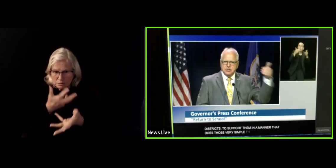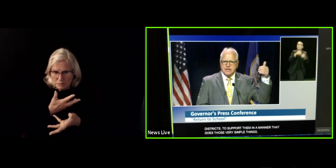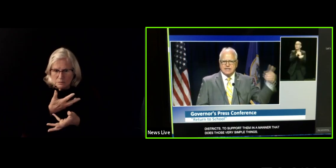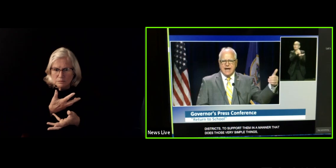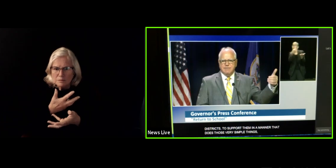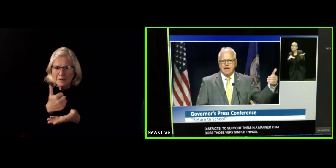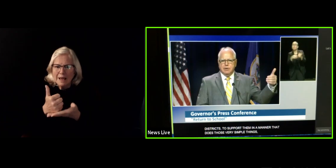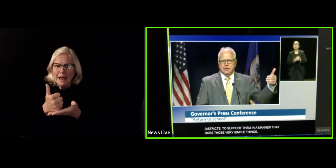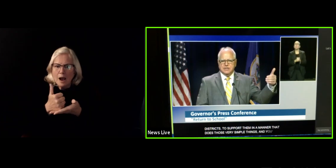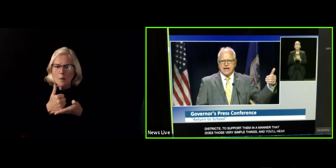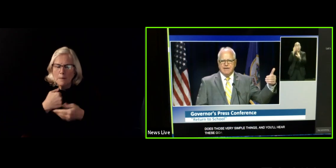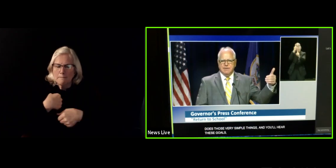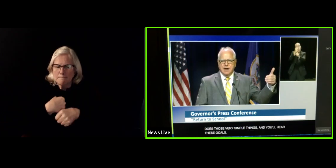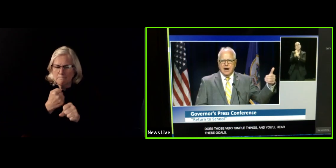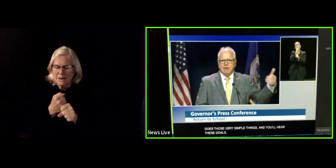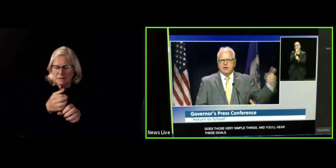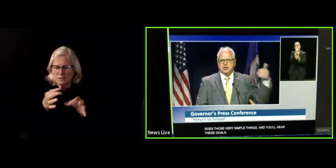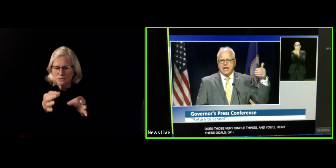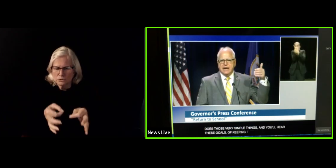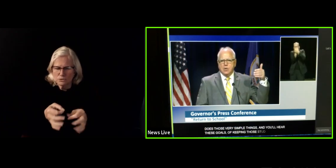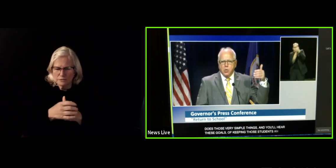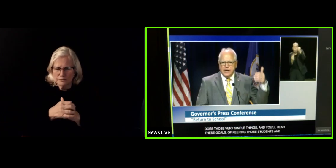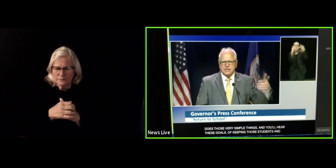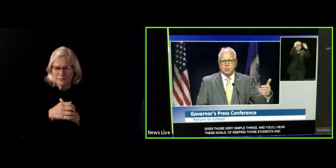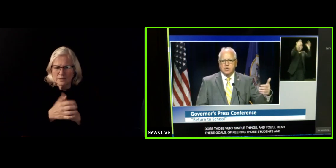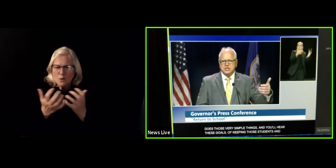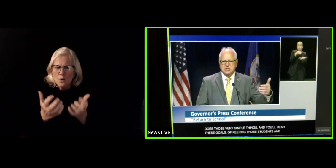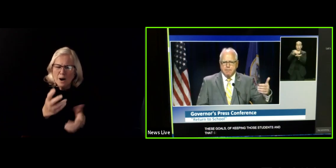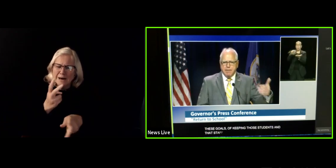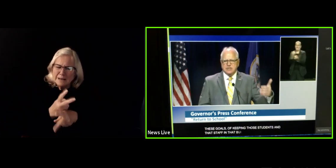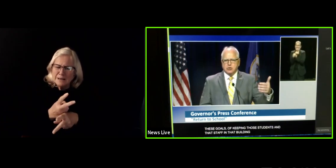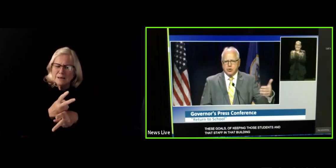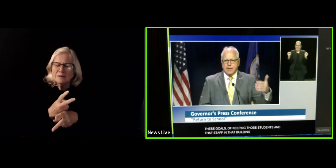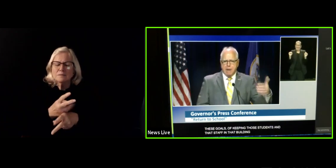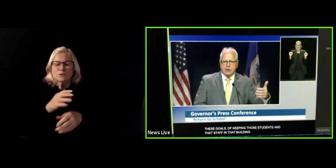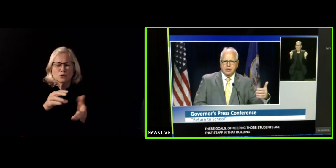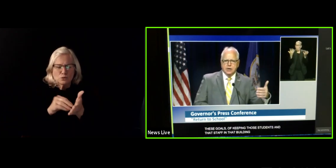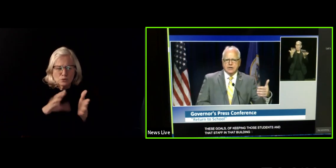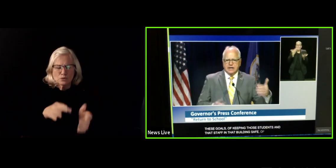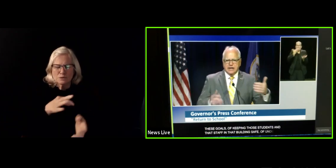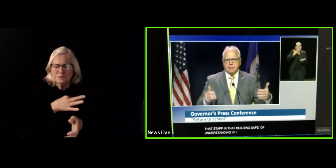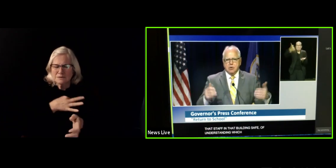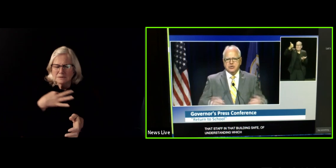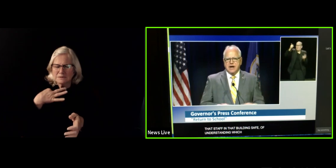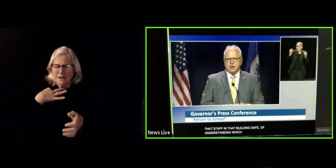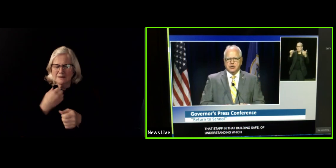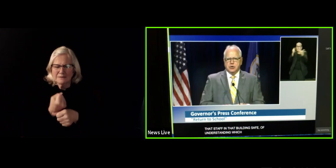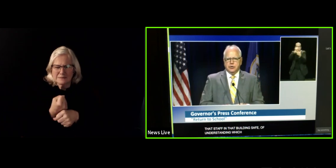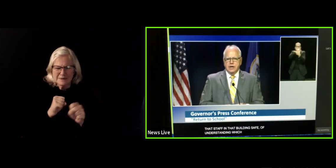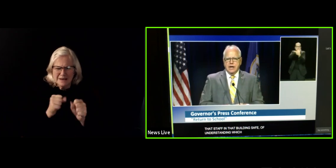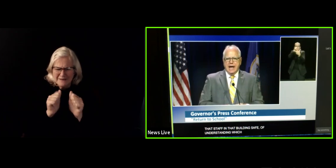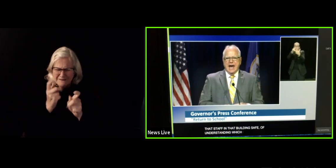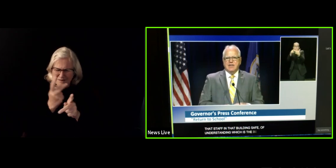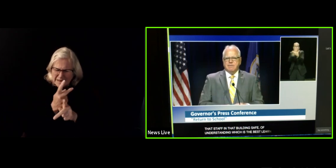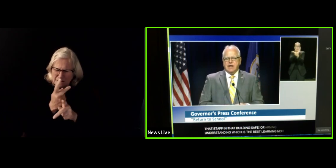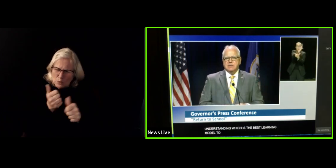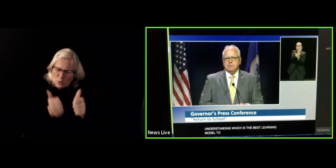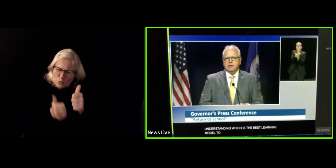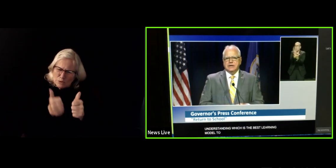students and that staff in that building safe, of understanding which is the best learning model to get the most out of our children, and